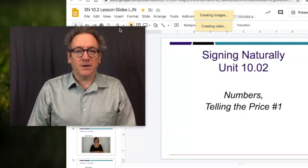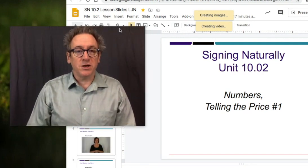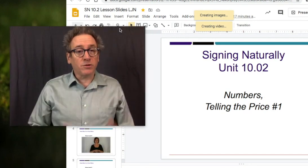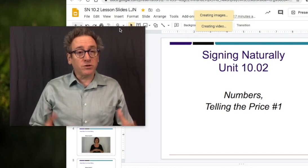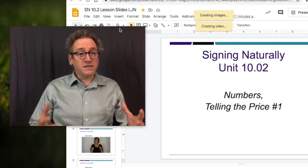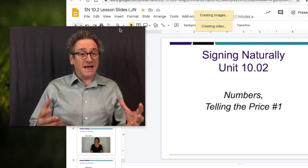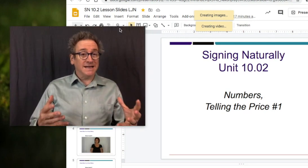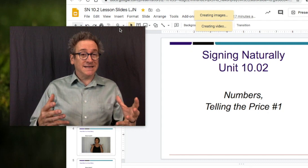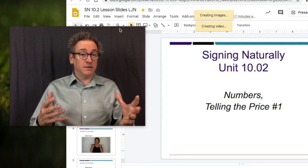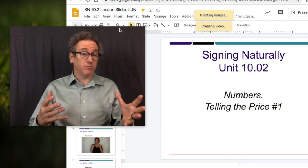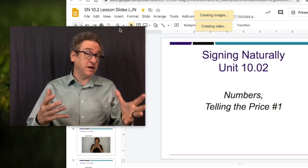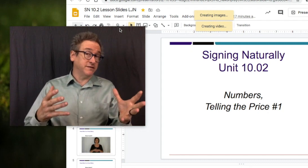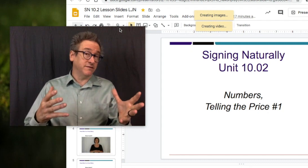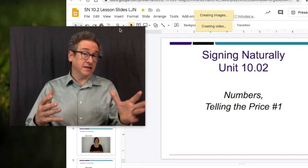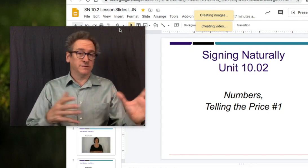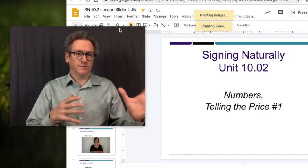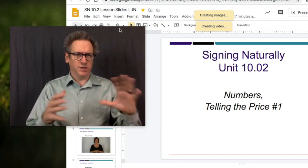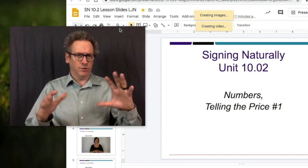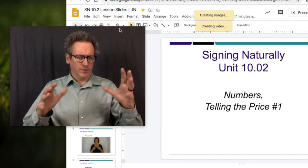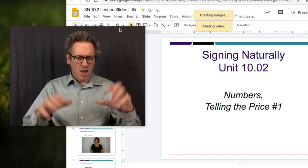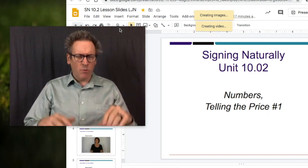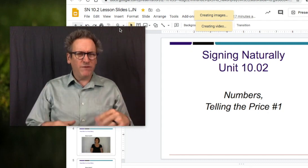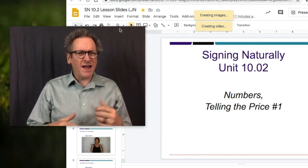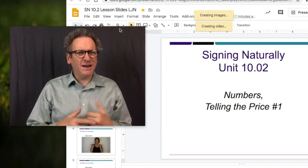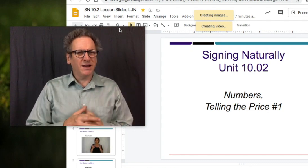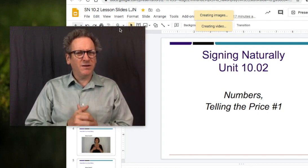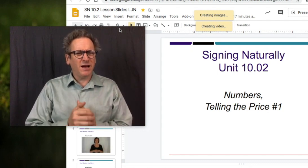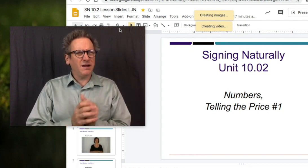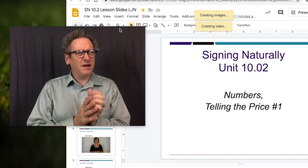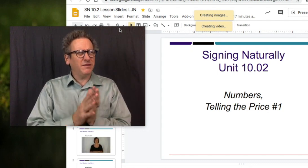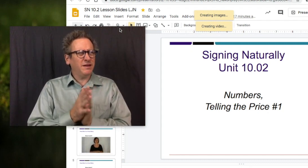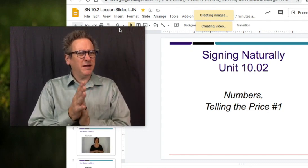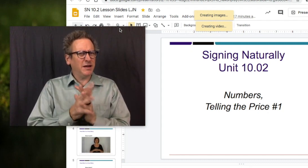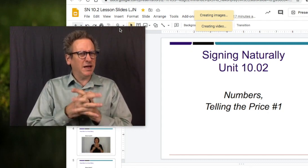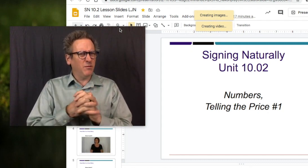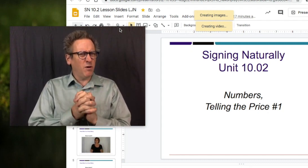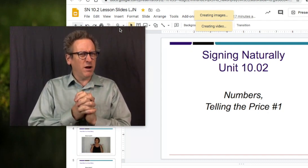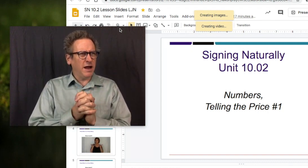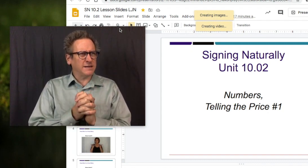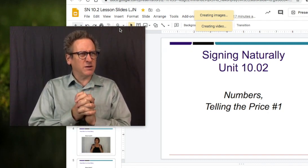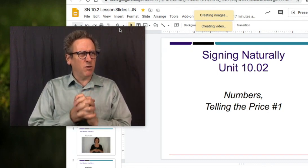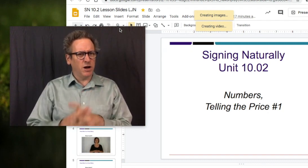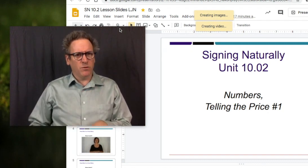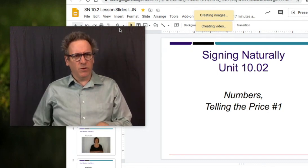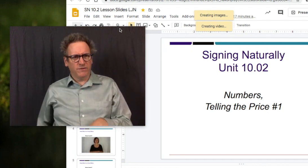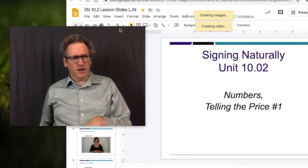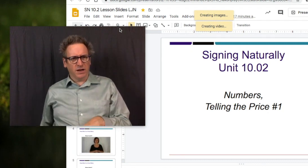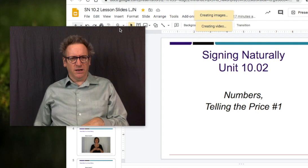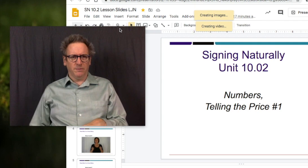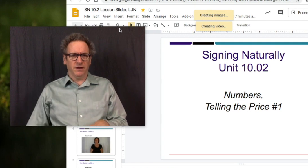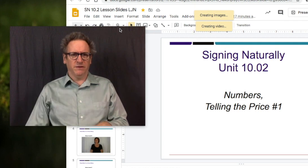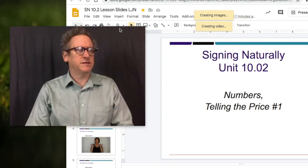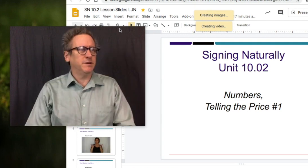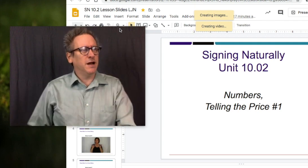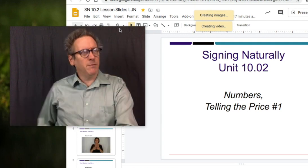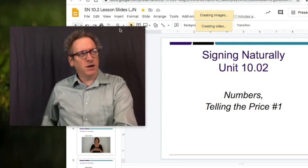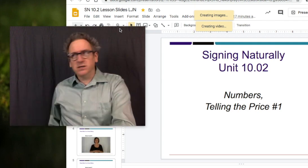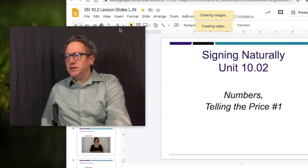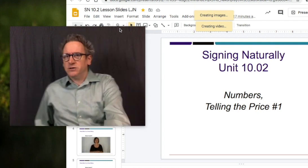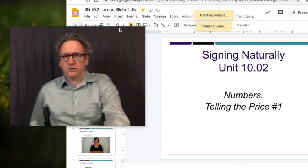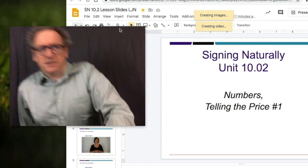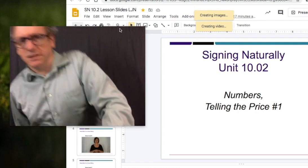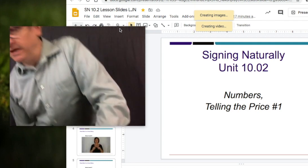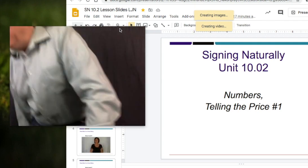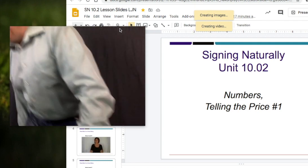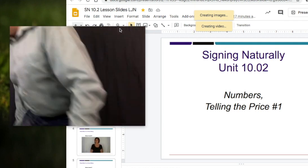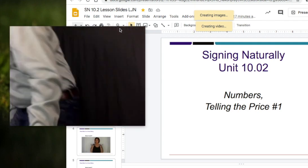it's about numbers and telling the price of things. So we've gotten, I think in ASL 1, we've done a little bit of this, but not much. Let me